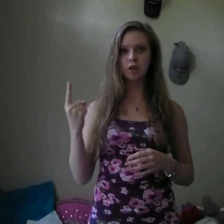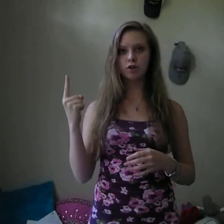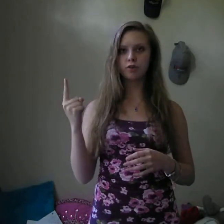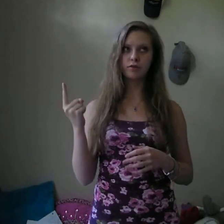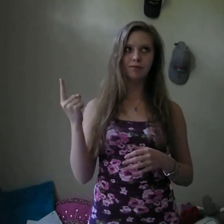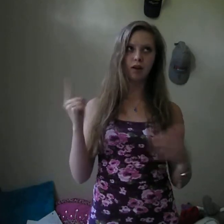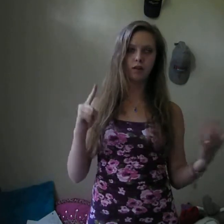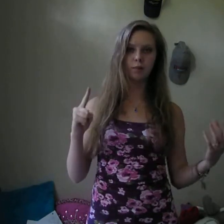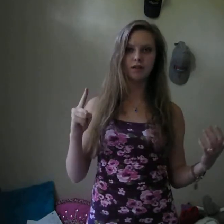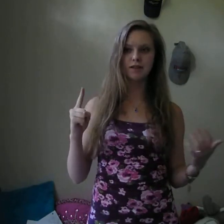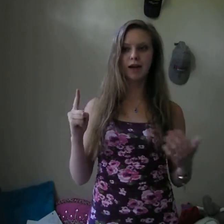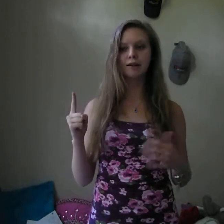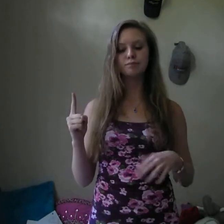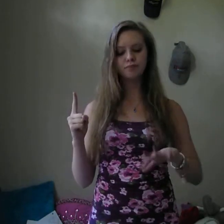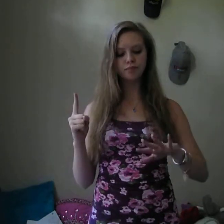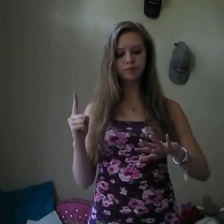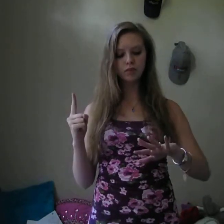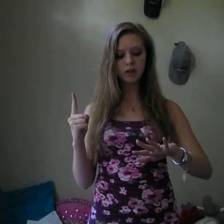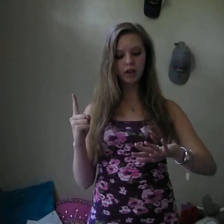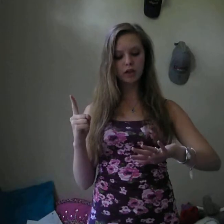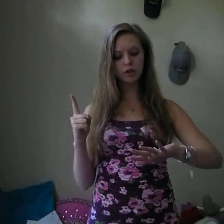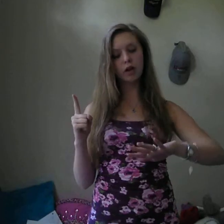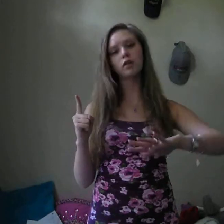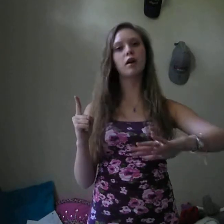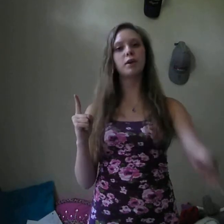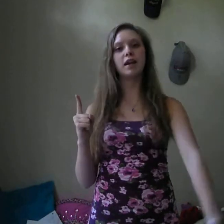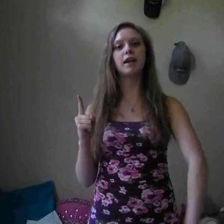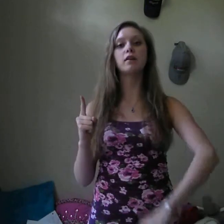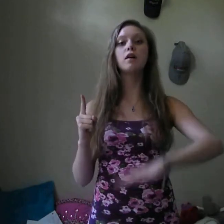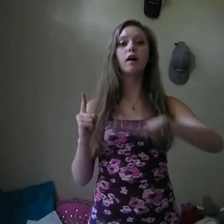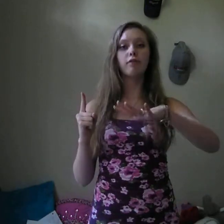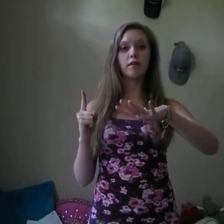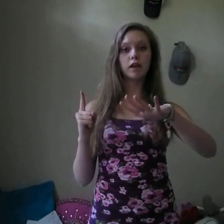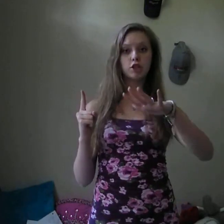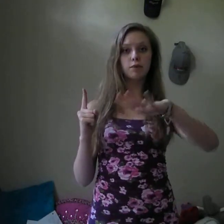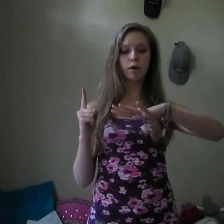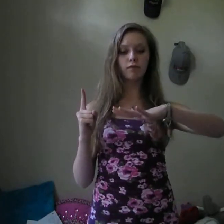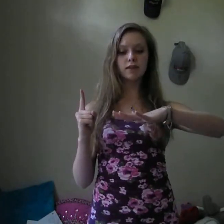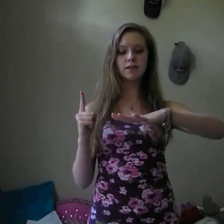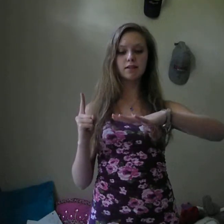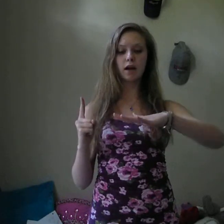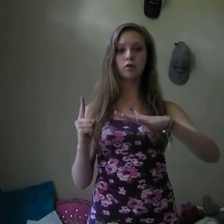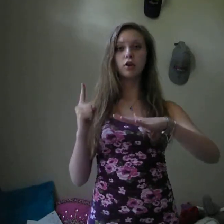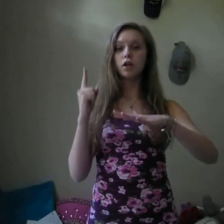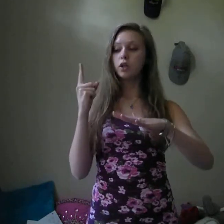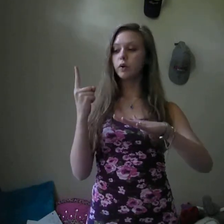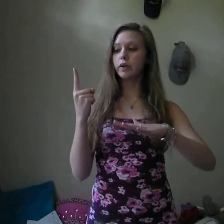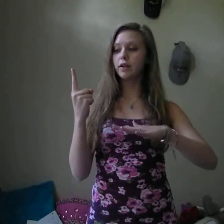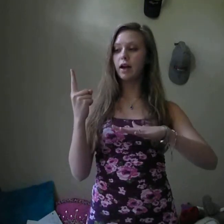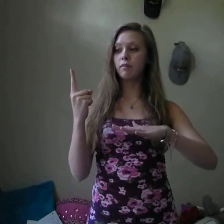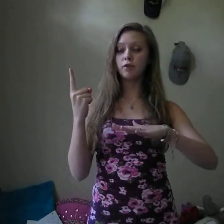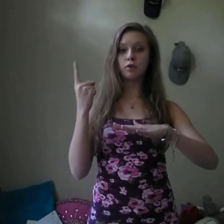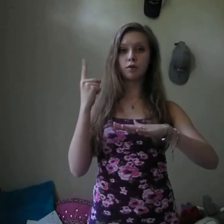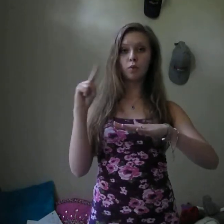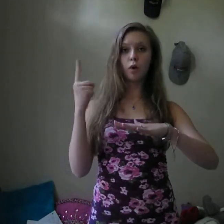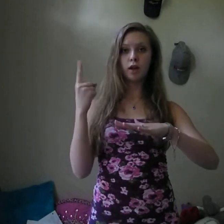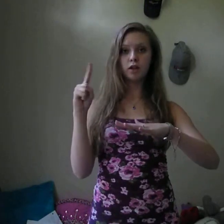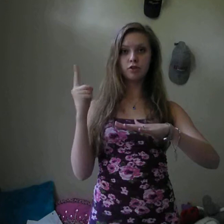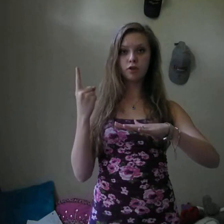your non-dominant side. And your non-dominant hand, 5 hand shape, palm facing down. You're going to have your 1 and your